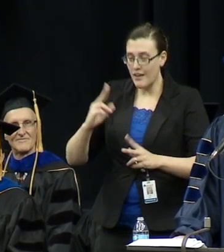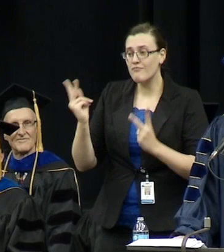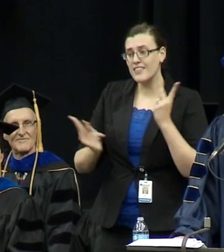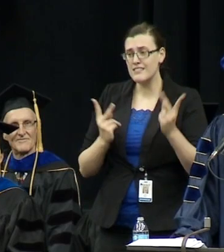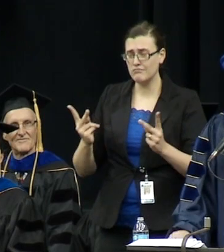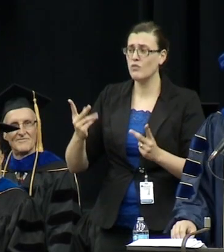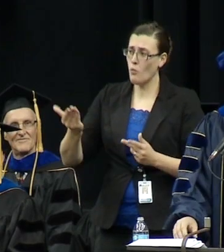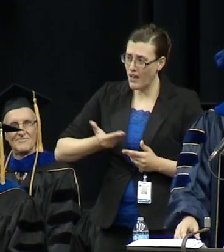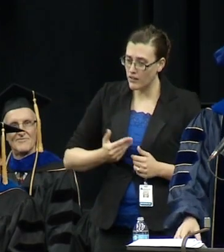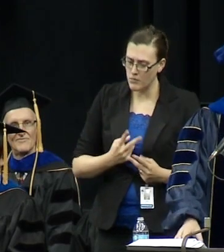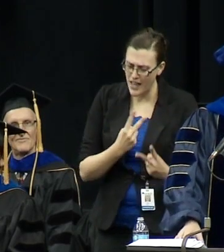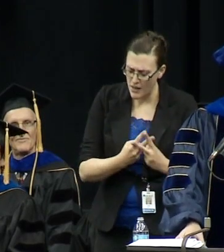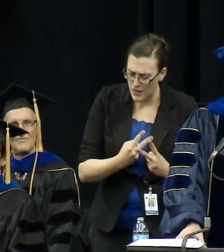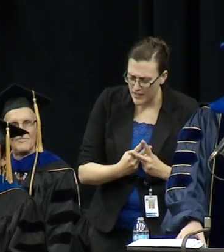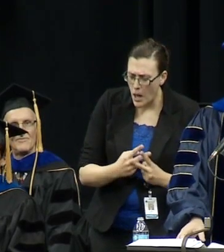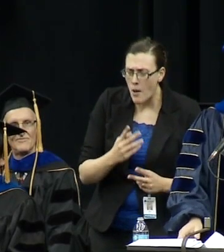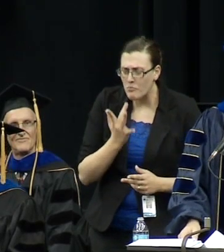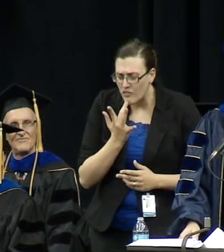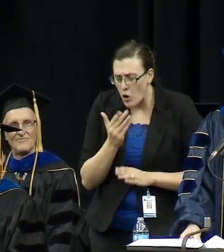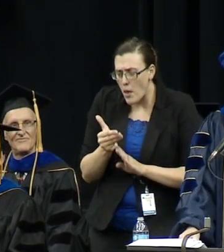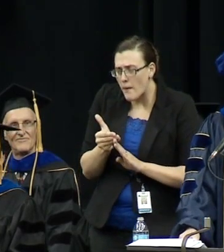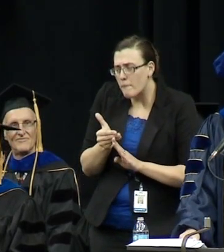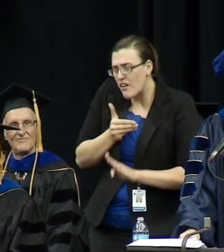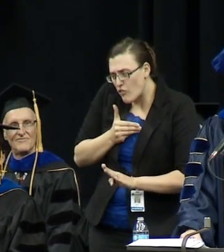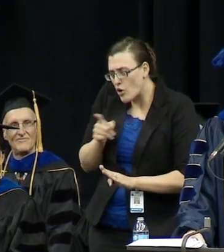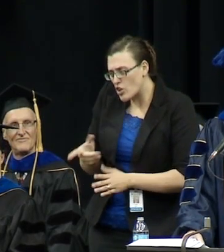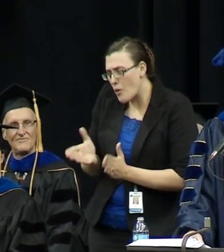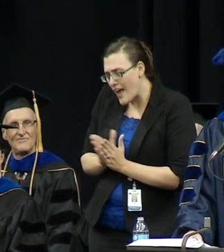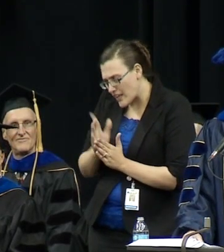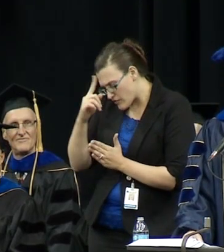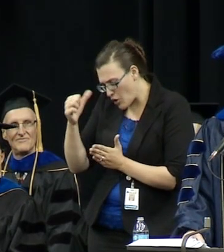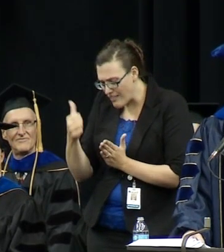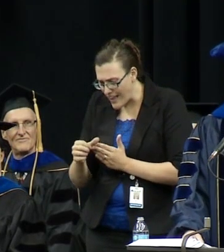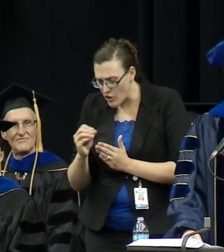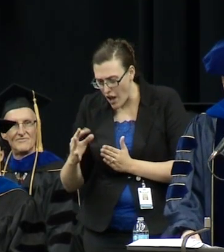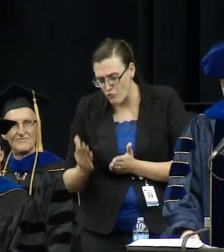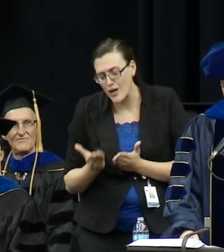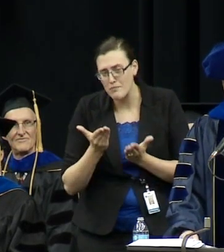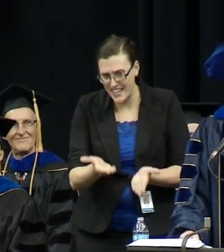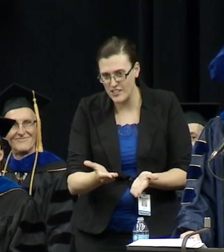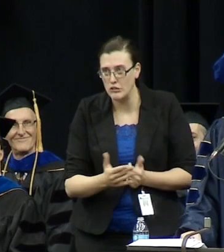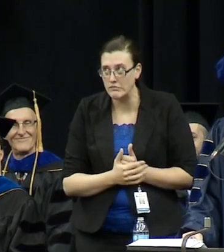us. Hashtag, preferably sometime before you ask us for a letter of recommendation.